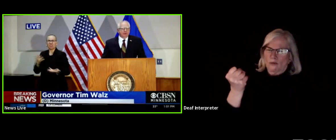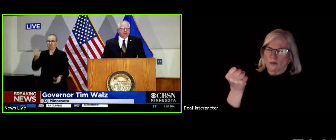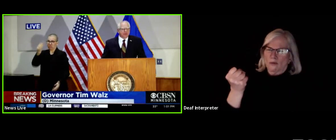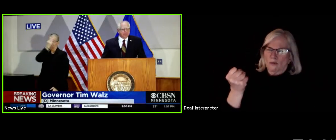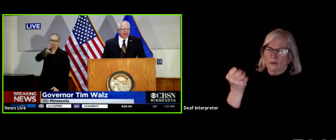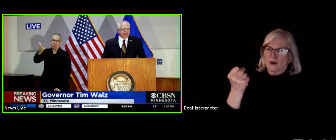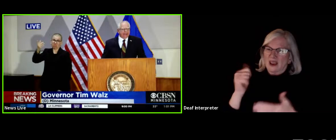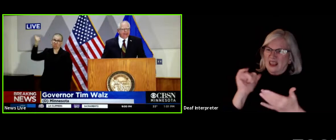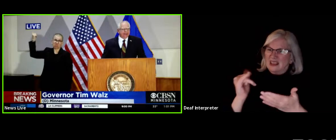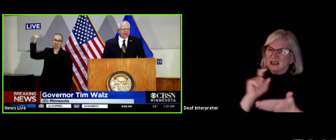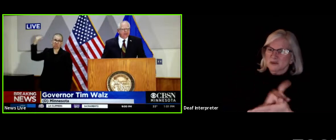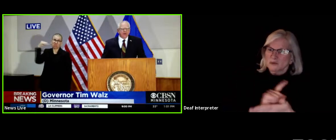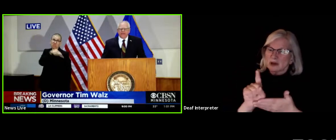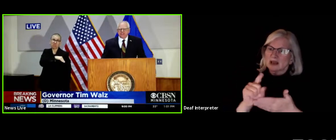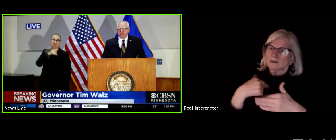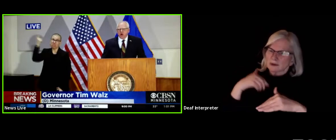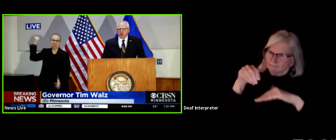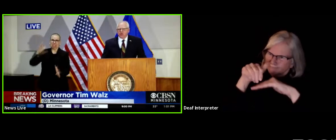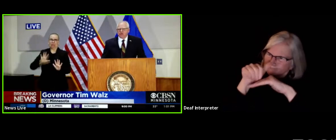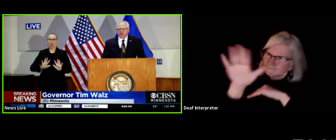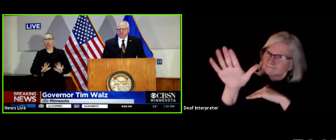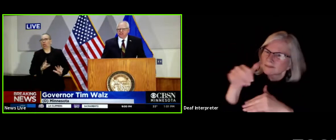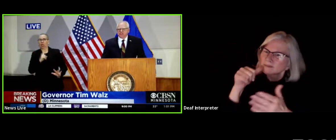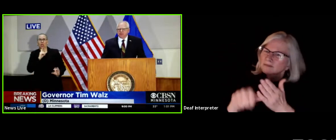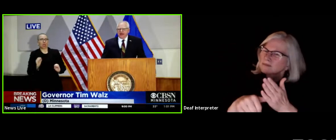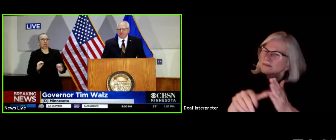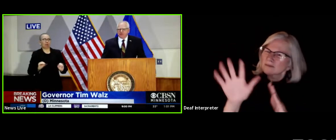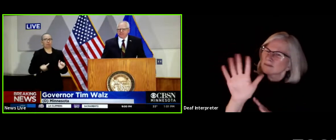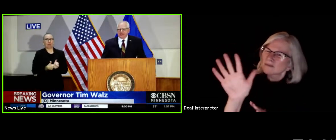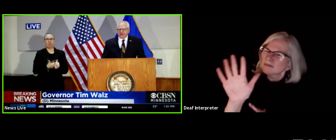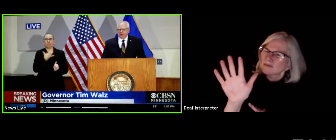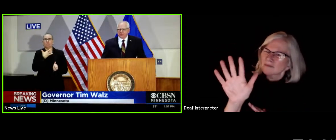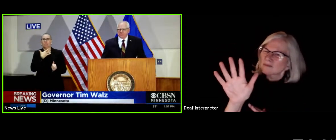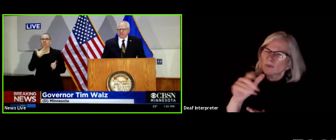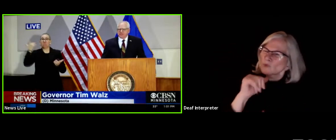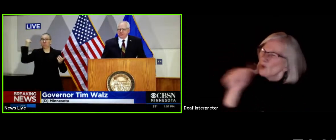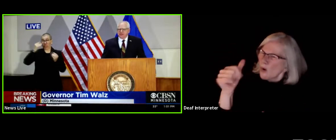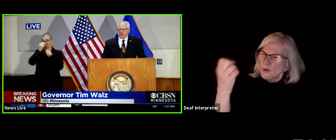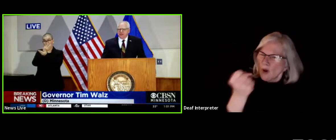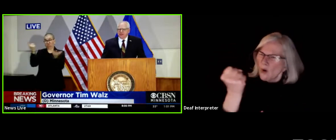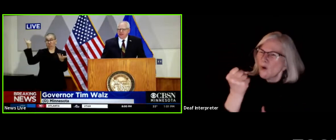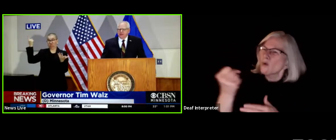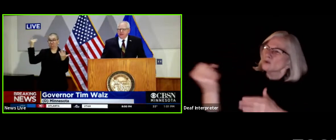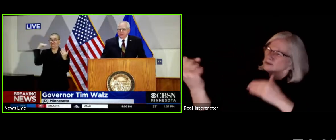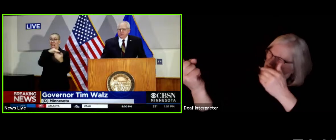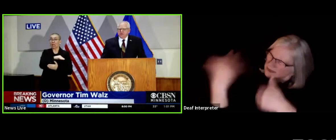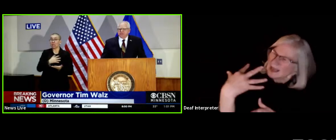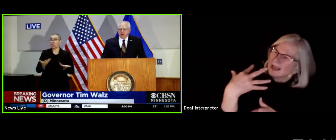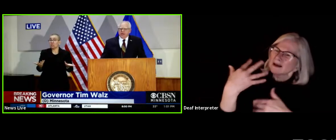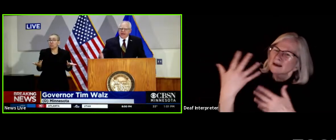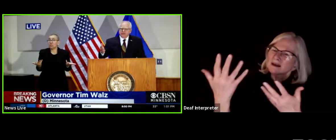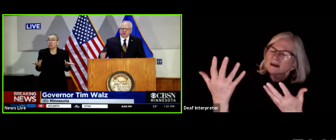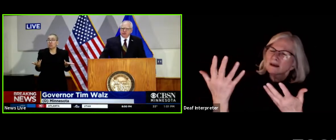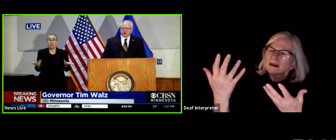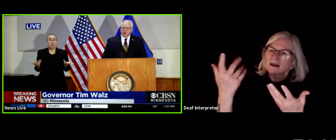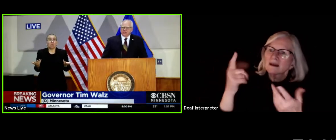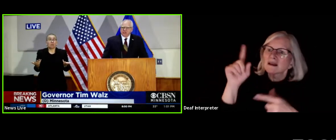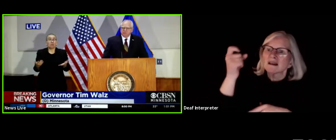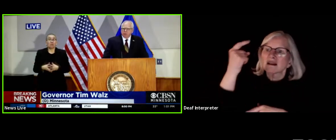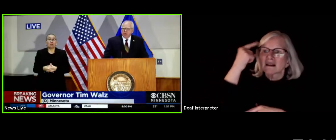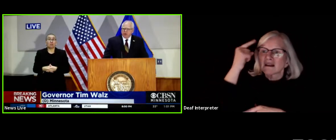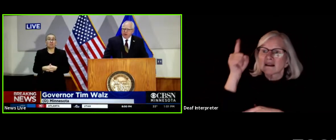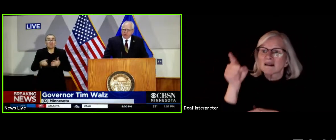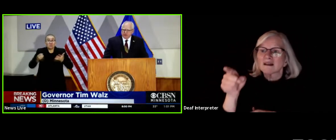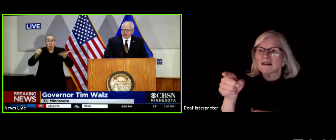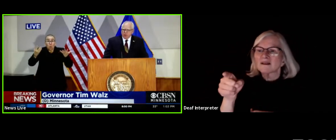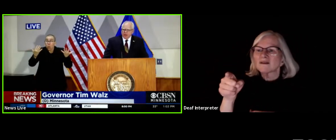any doses held back. There is no strategic supply for the second doses. So in answer to your question,